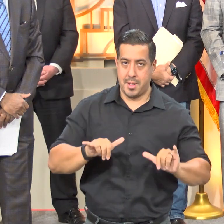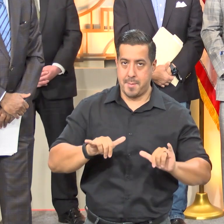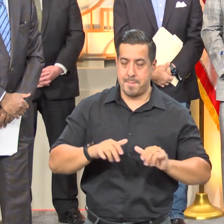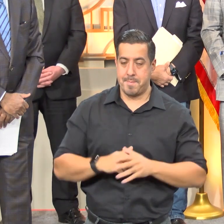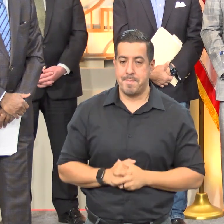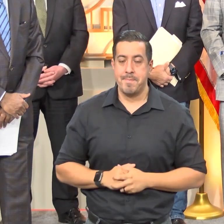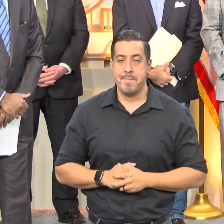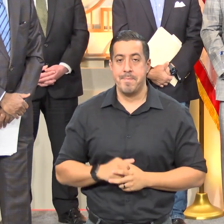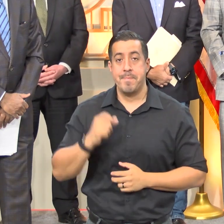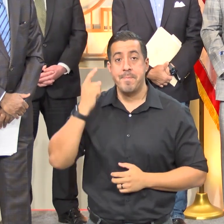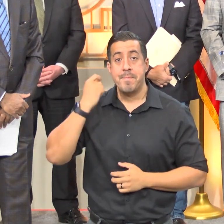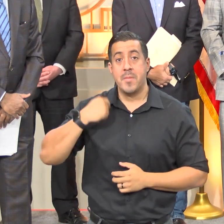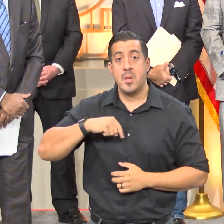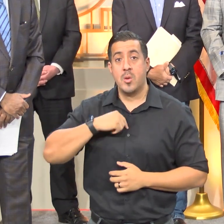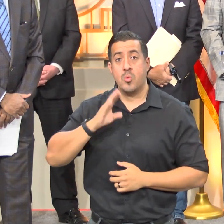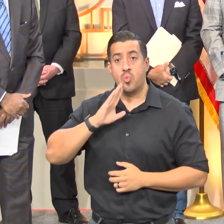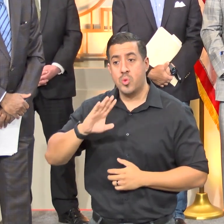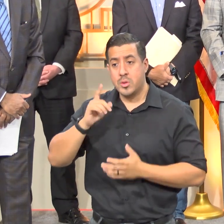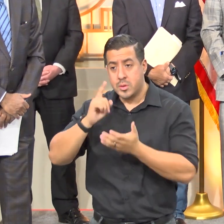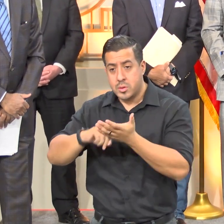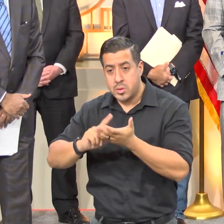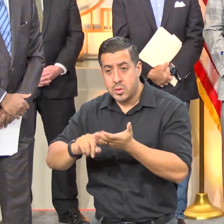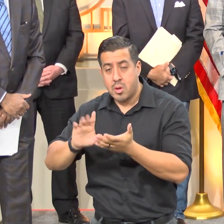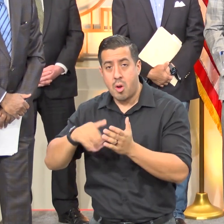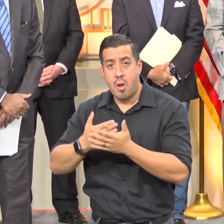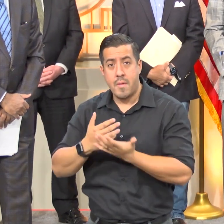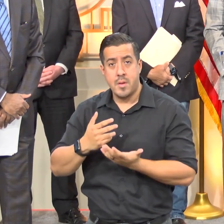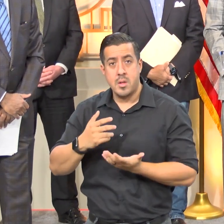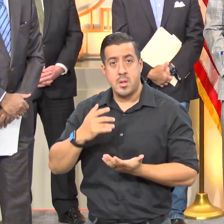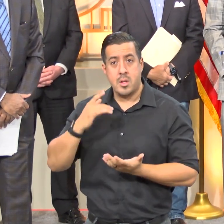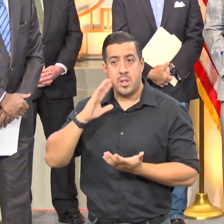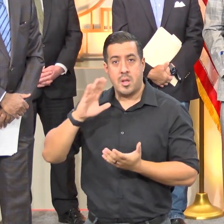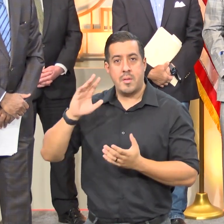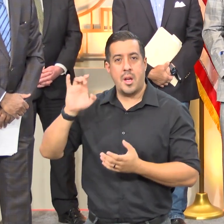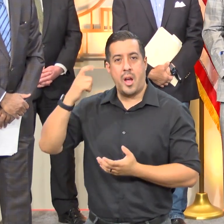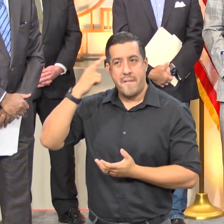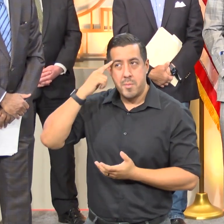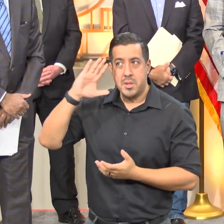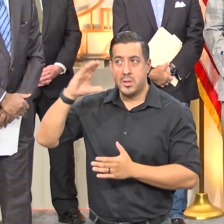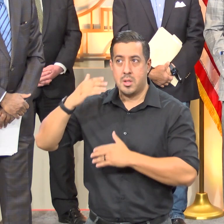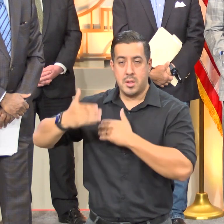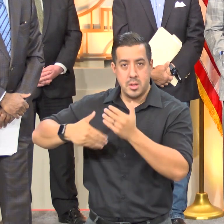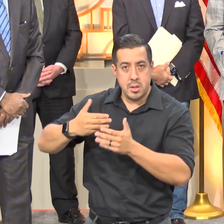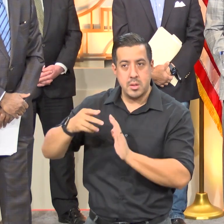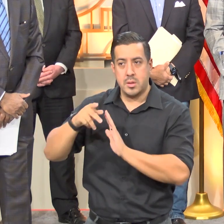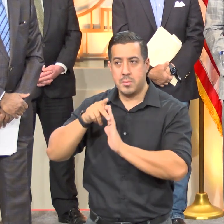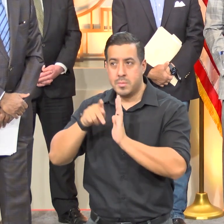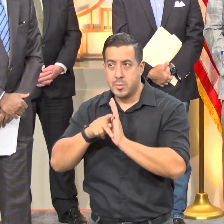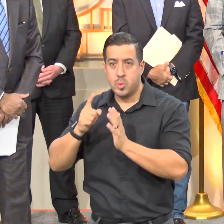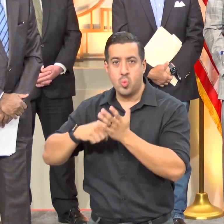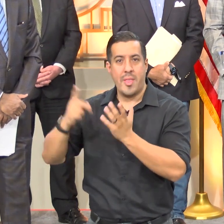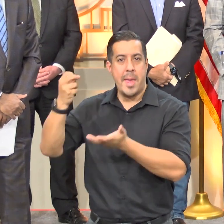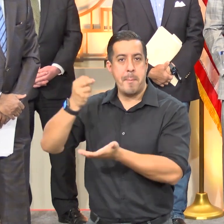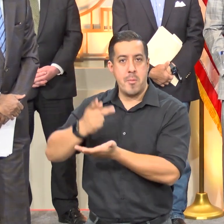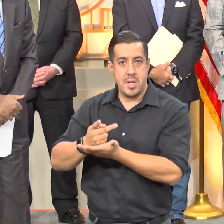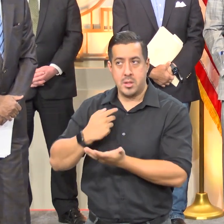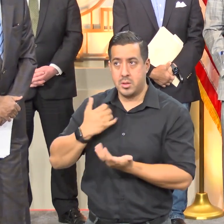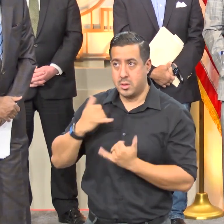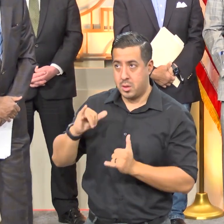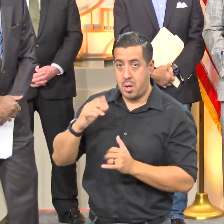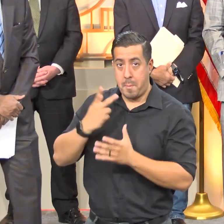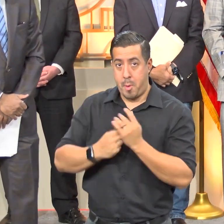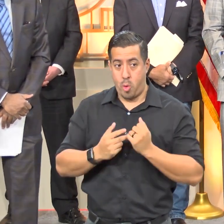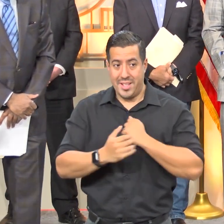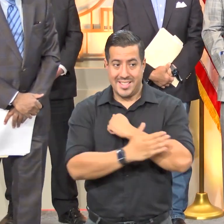will take an in-depth appraisal of current special events governance, procedures, and permitting in both the city